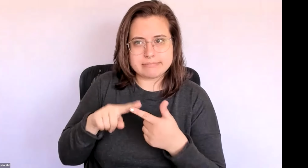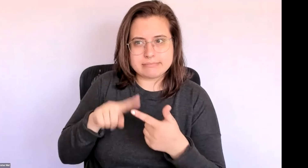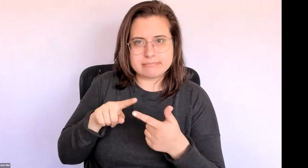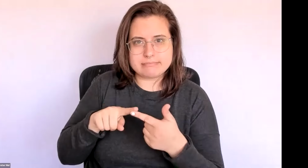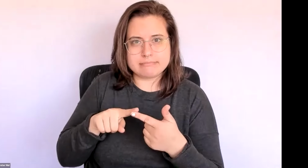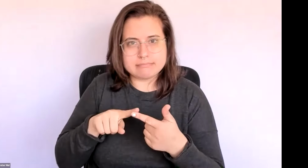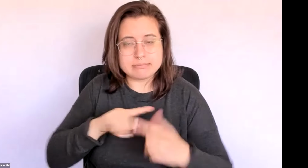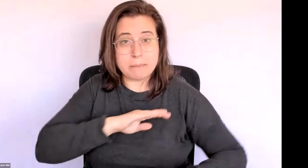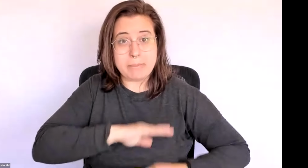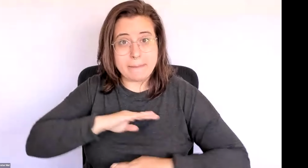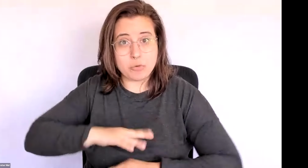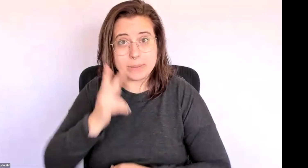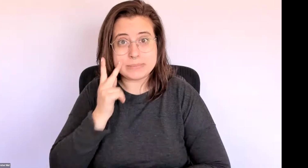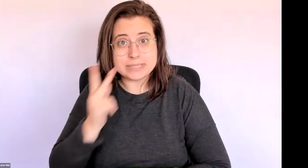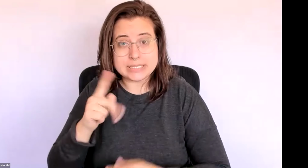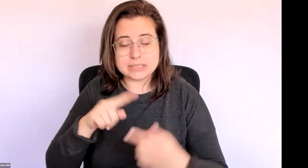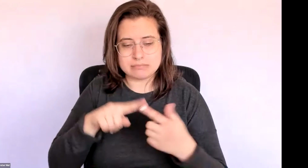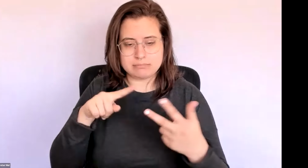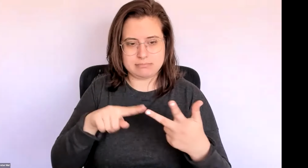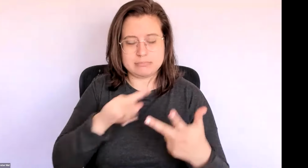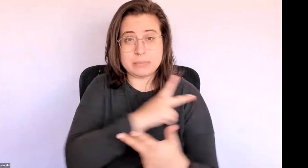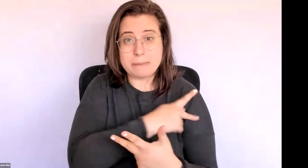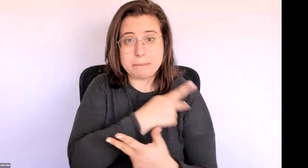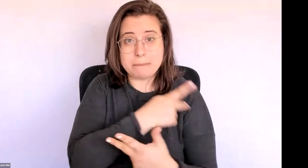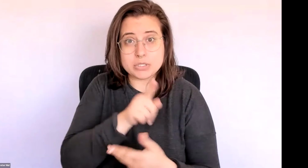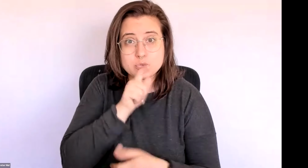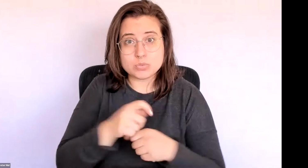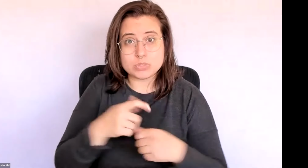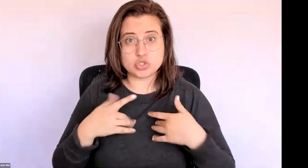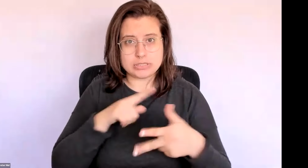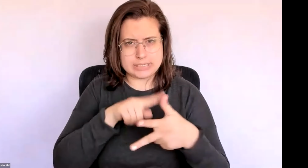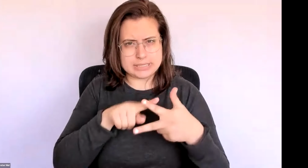mammogram, and what the patient is actually worried about.